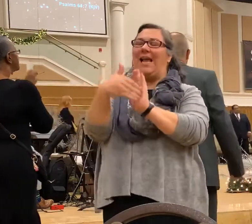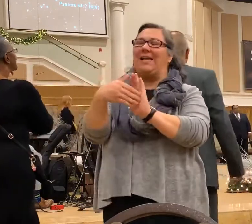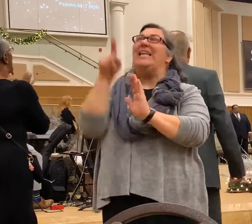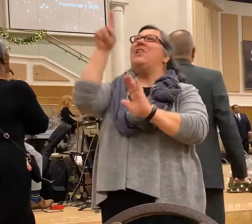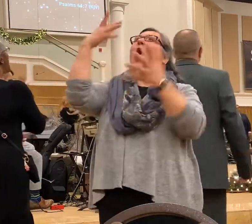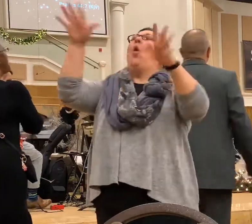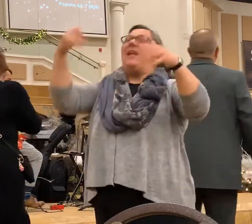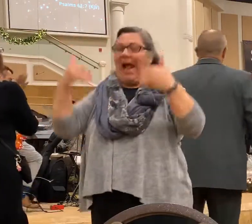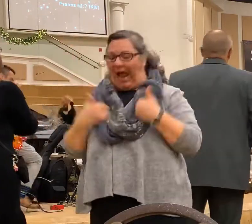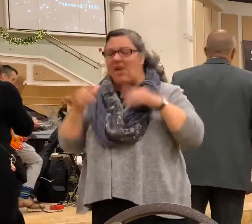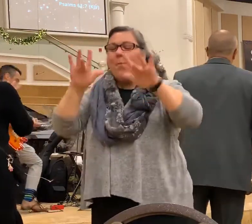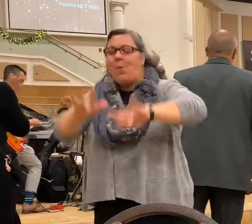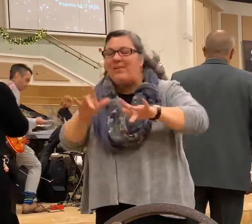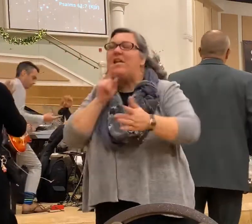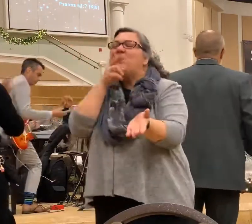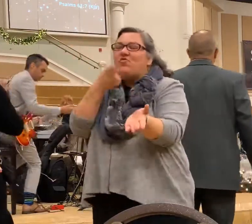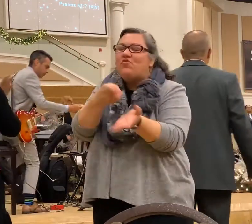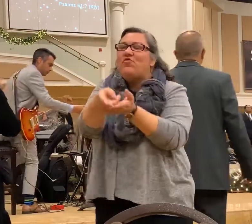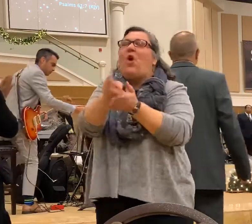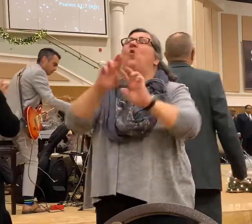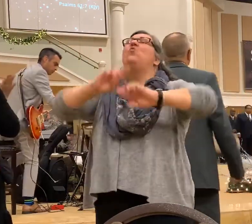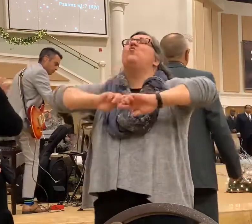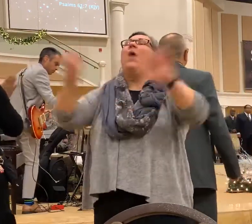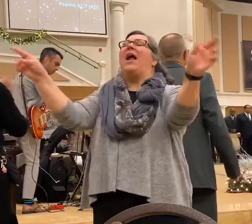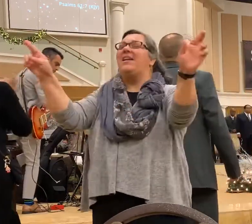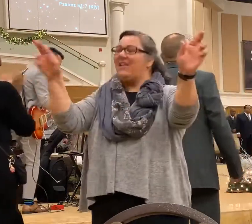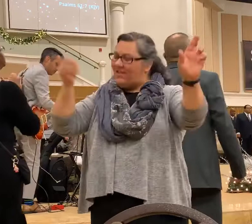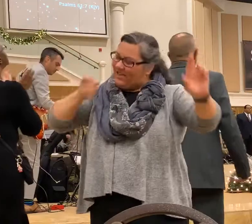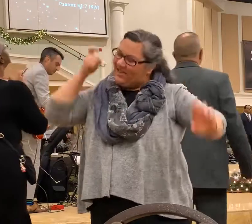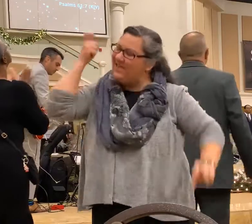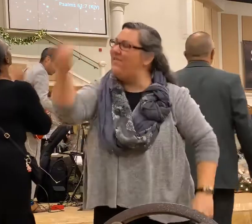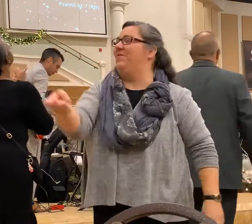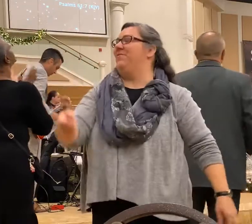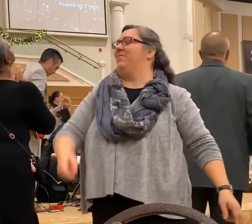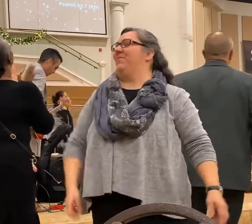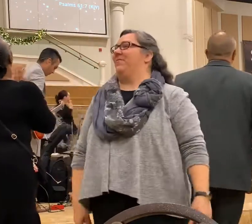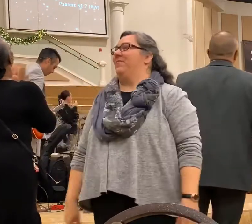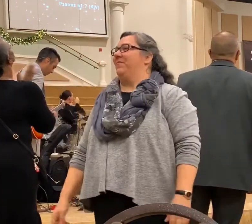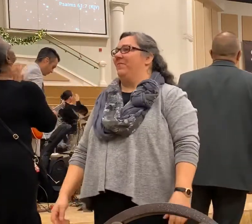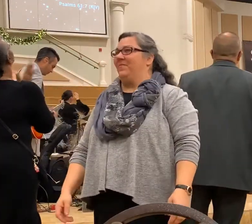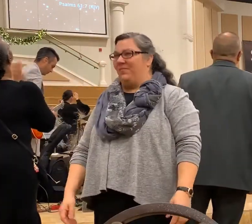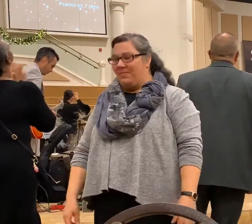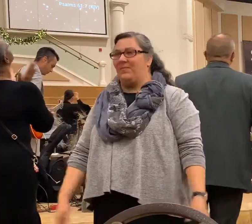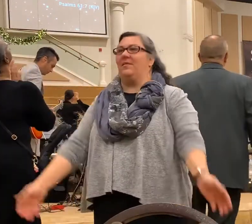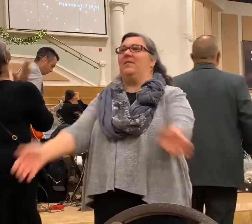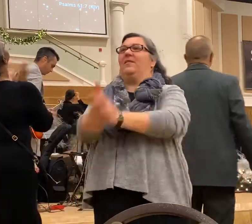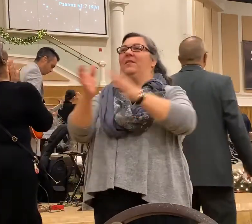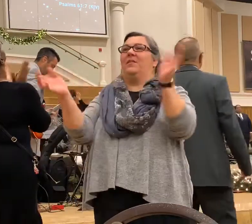Prepare for you.